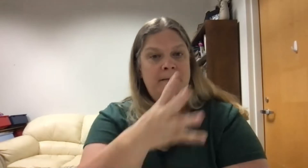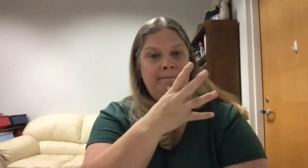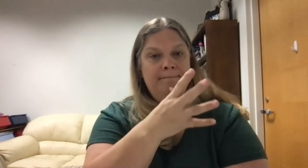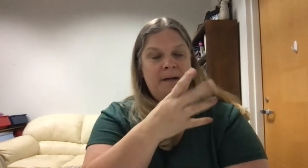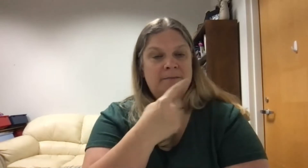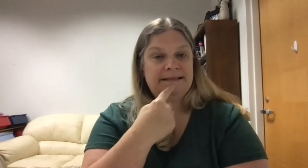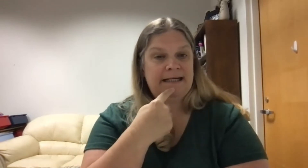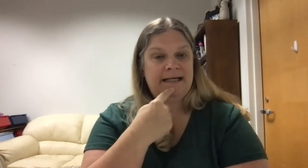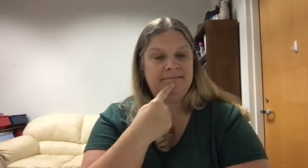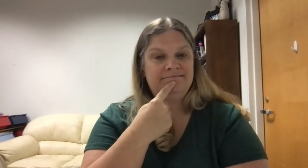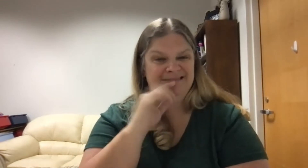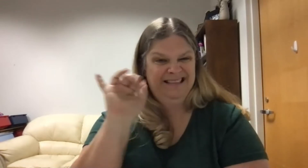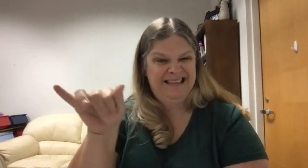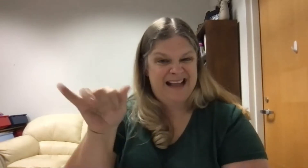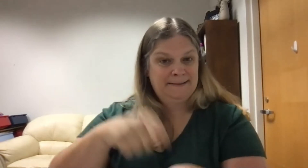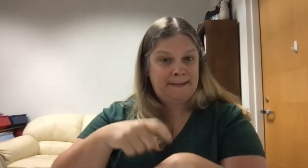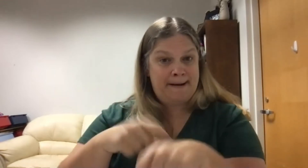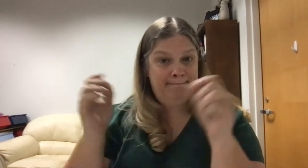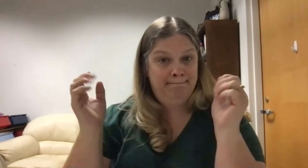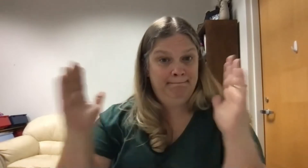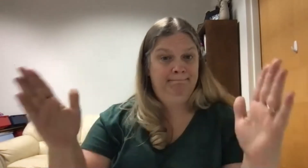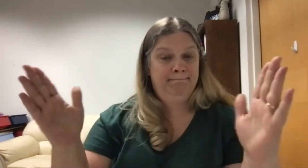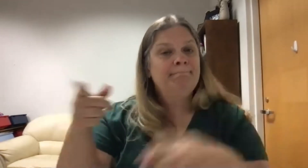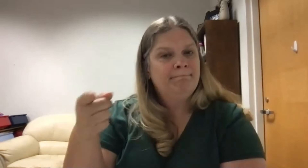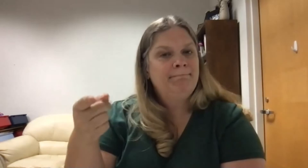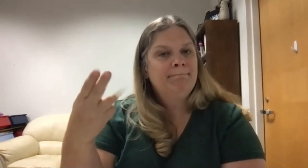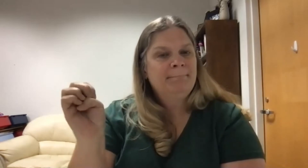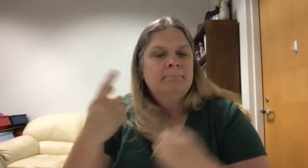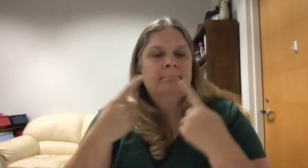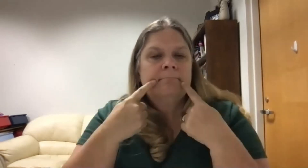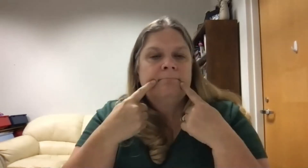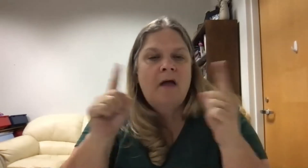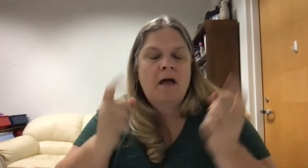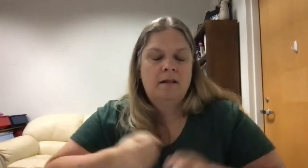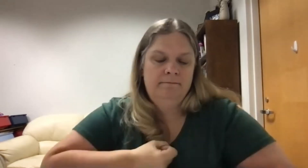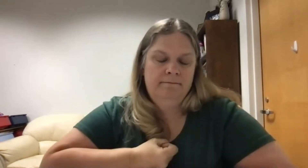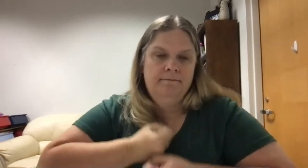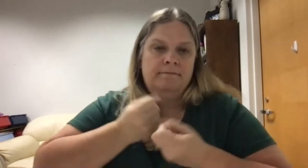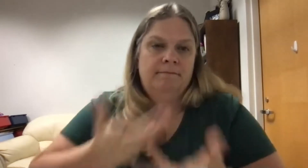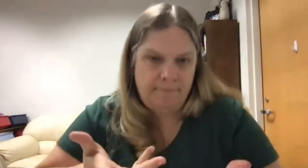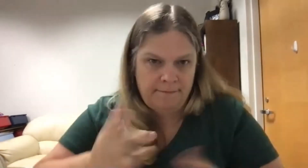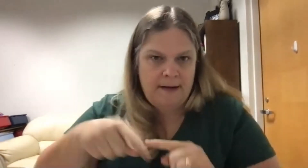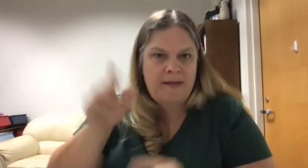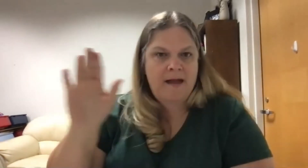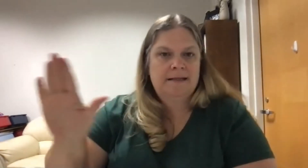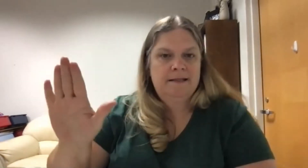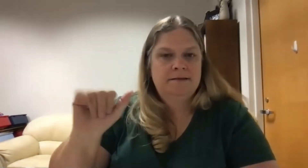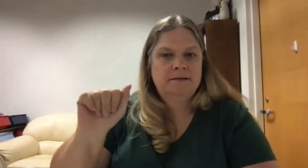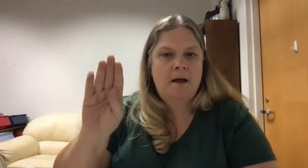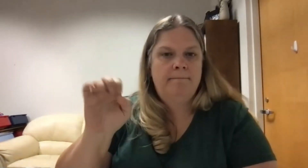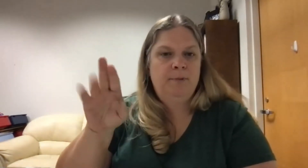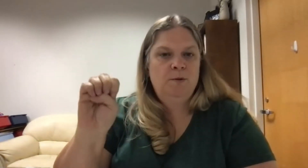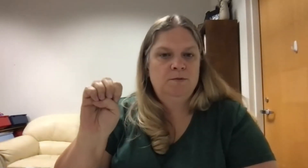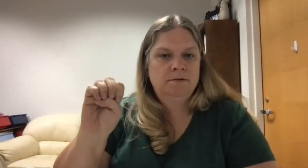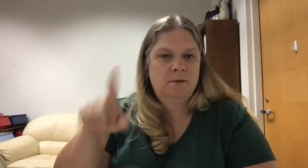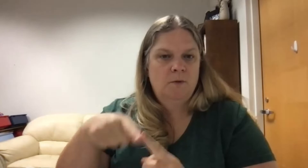went. The mother said, at that particular time, he was finally